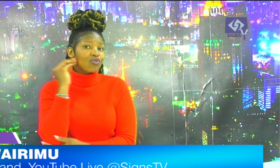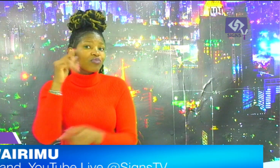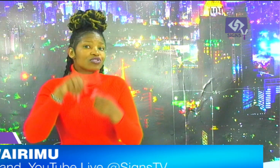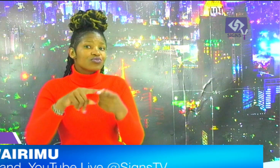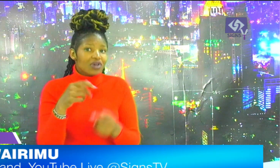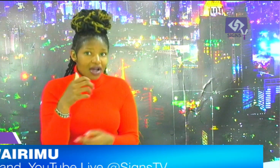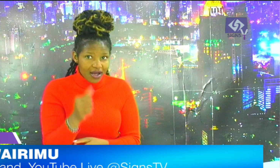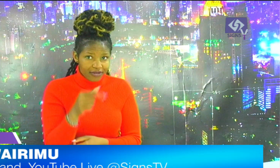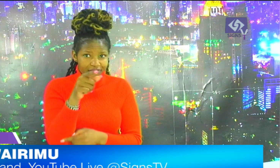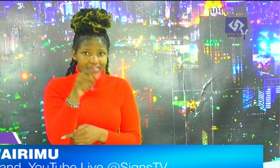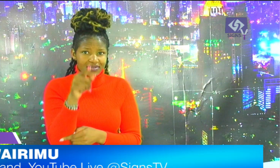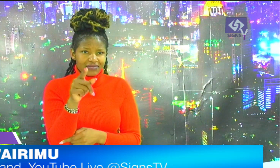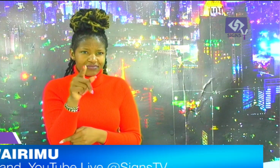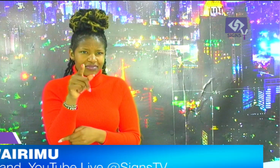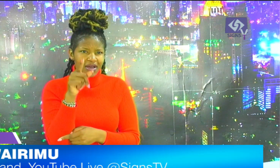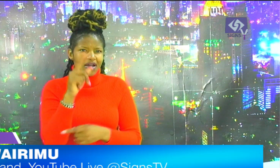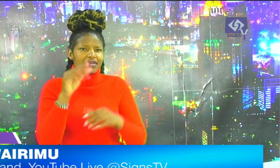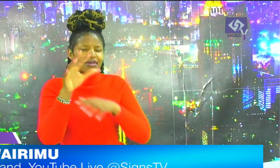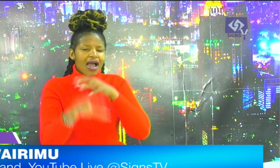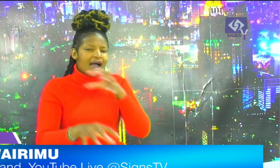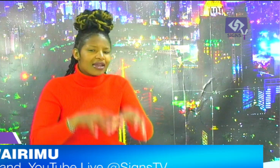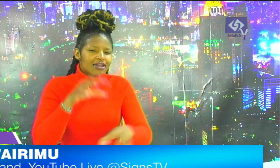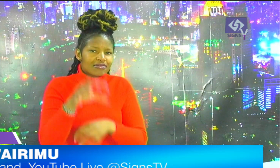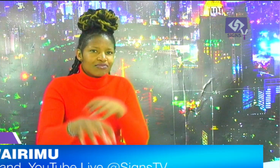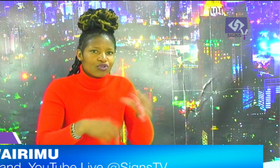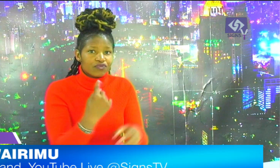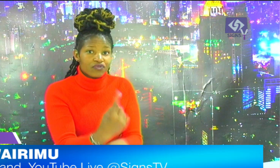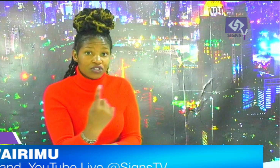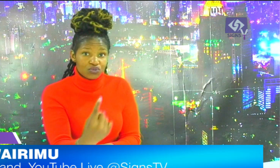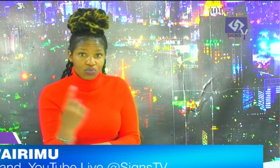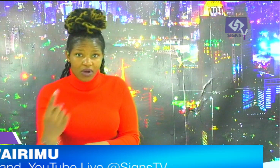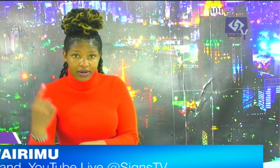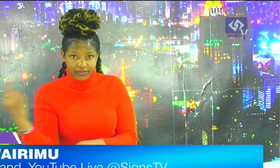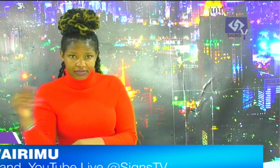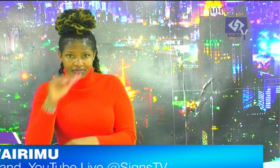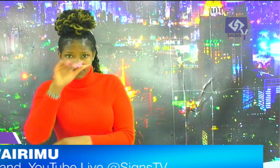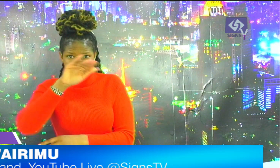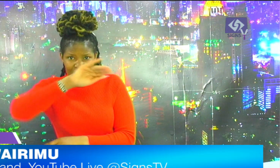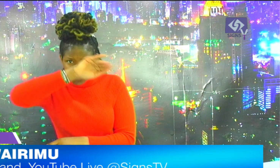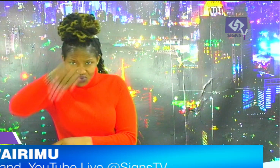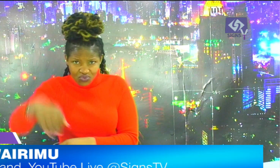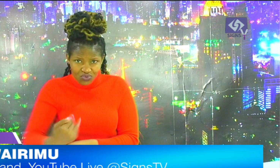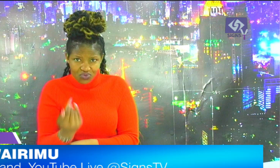transform the economy of the area and the county at large.